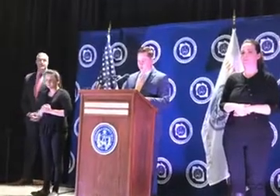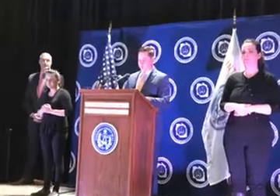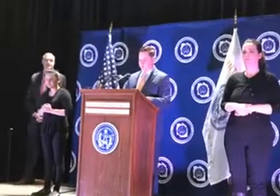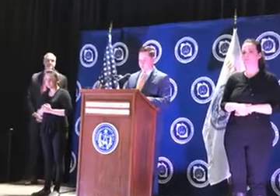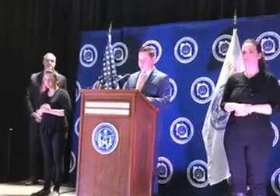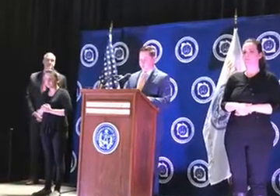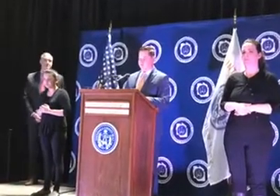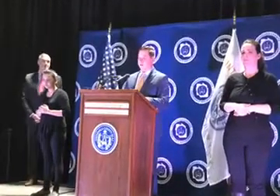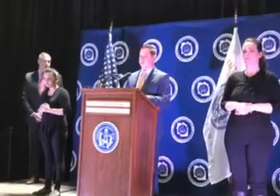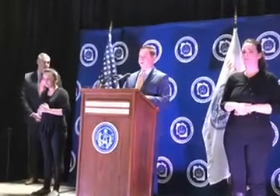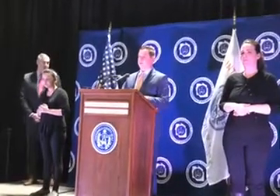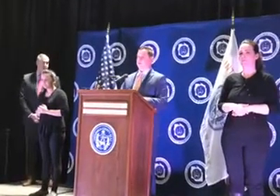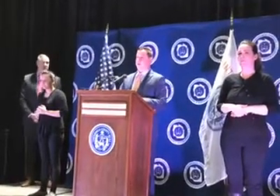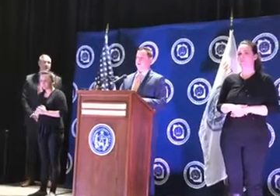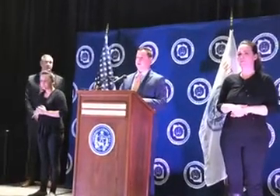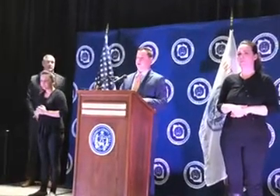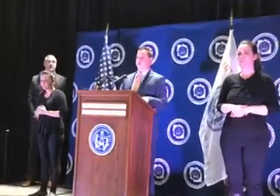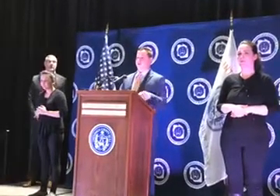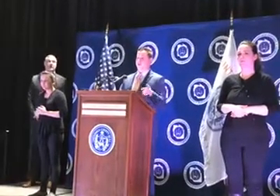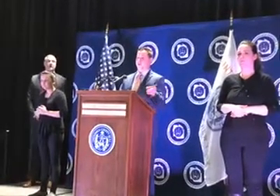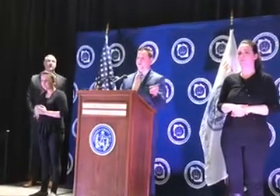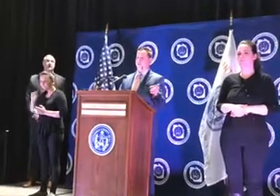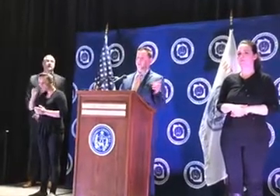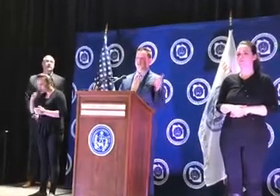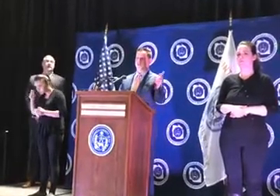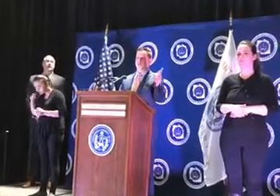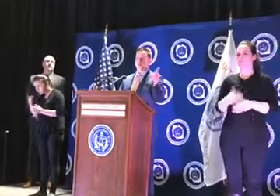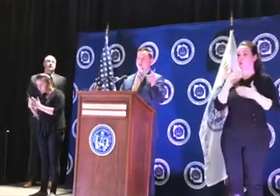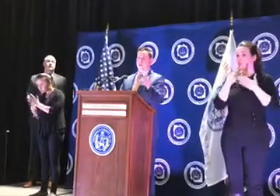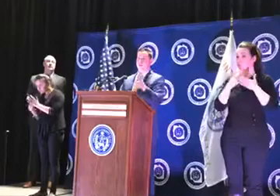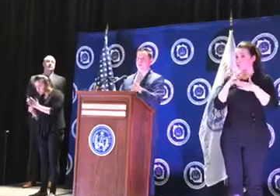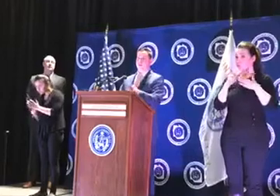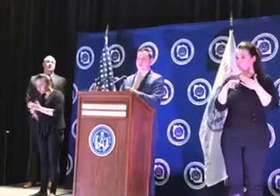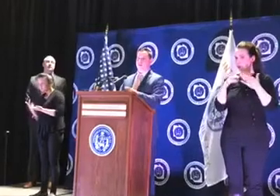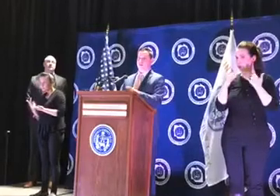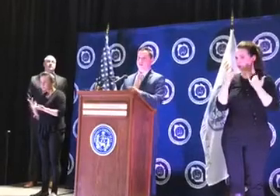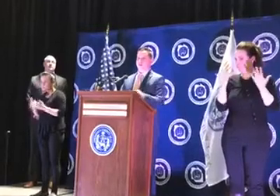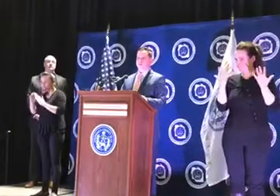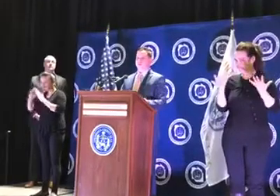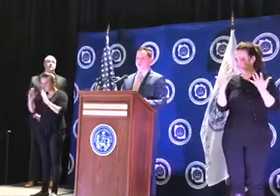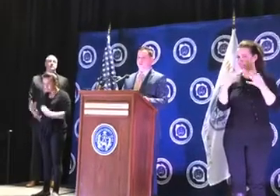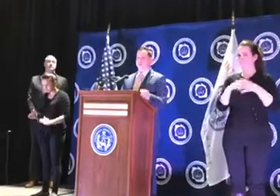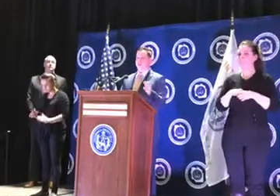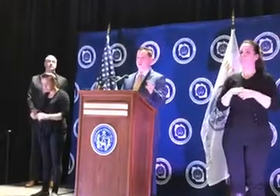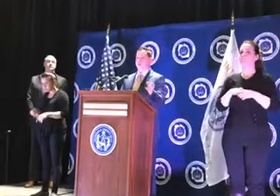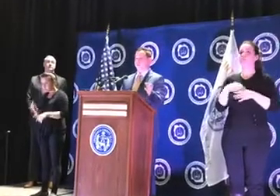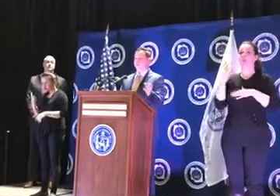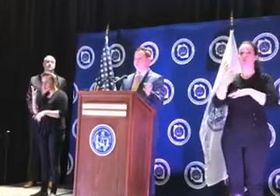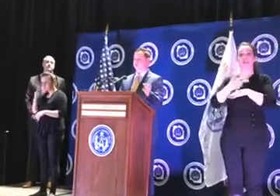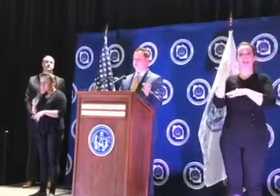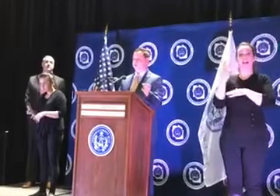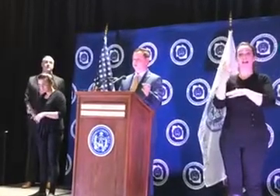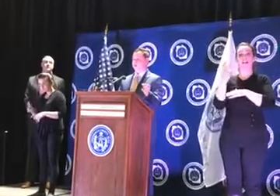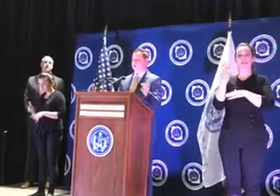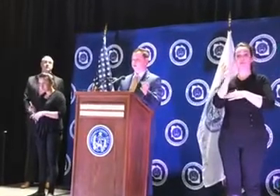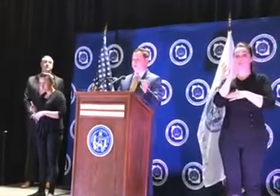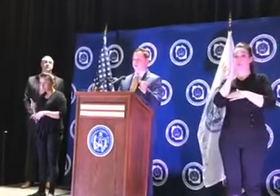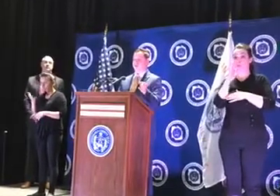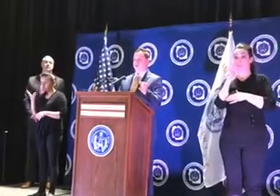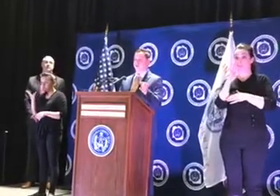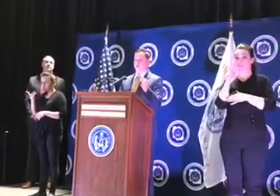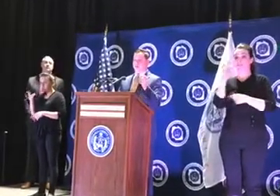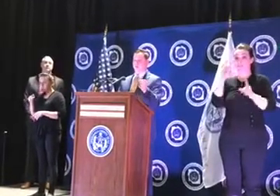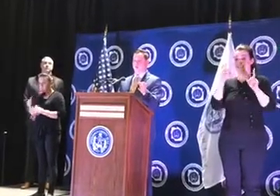Couple good trends related to testing. At our triage site, we've had 3 straight days of declines. That's not because there was tests